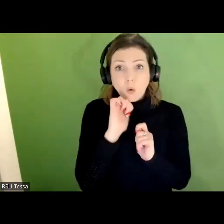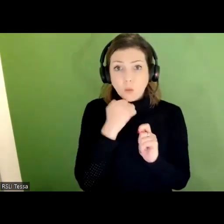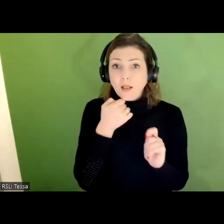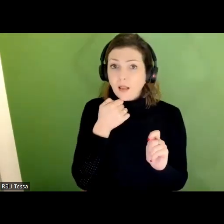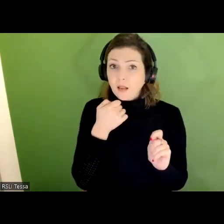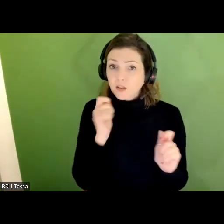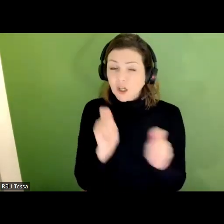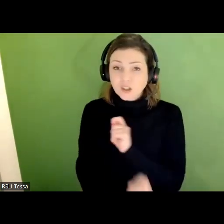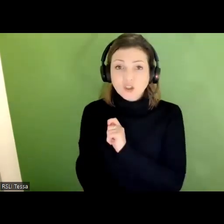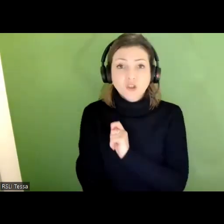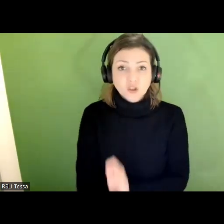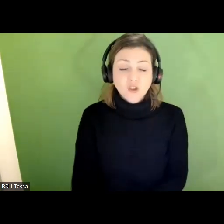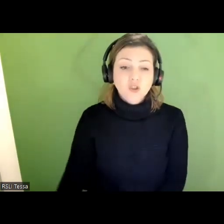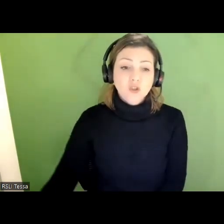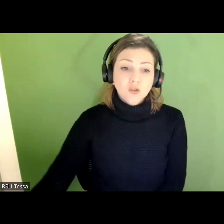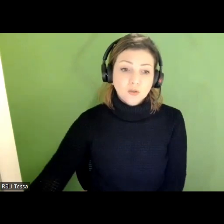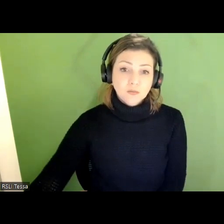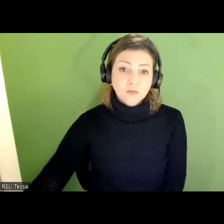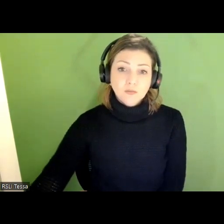change.